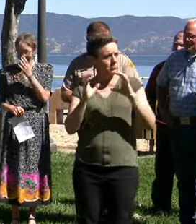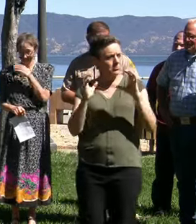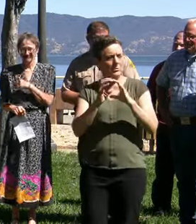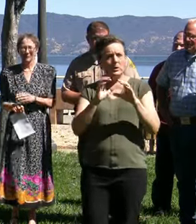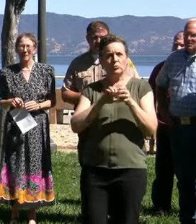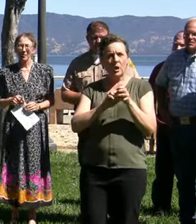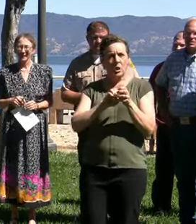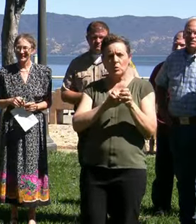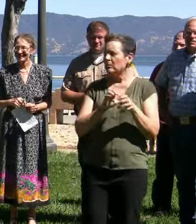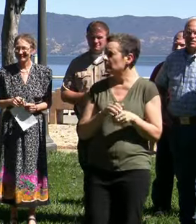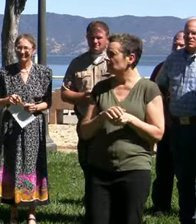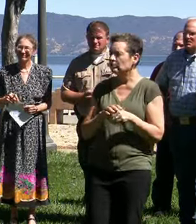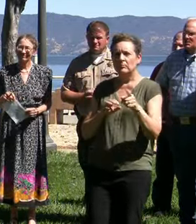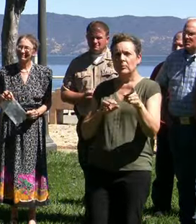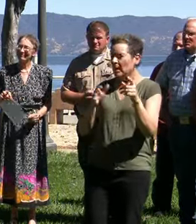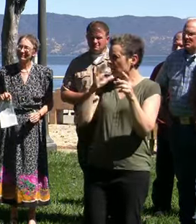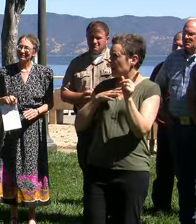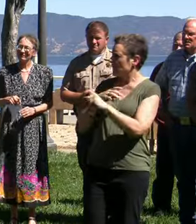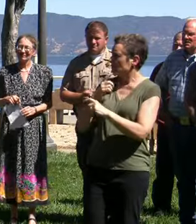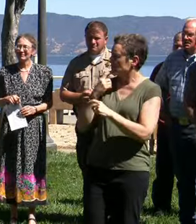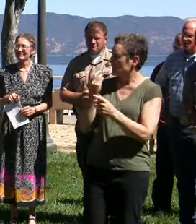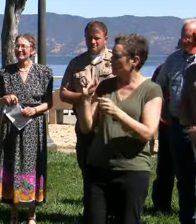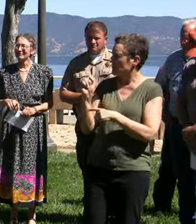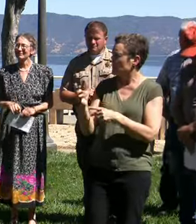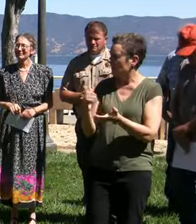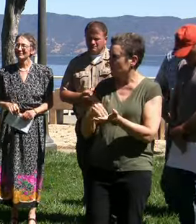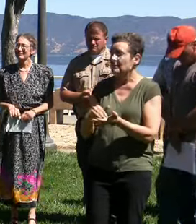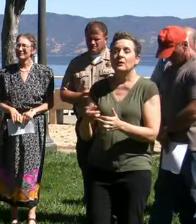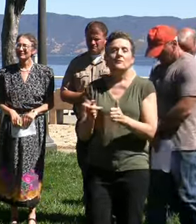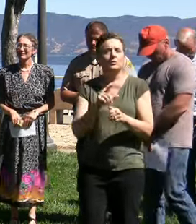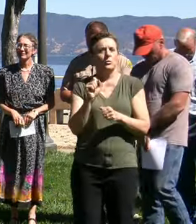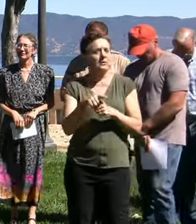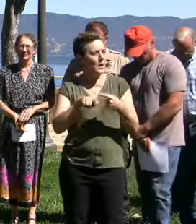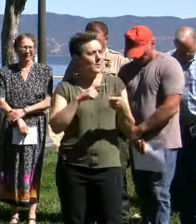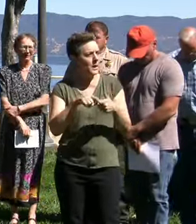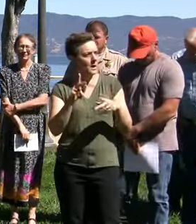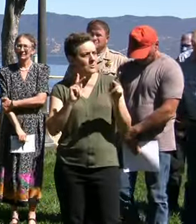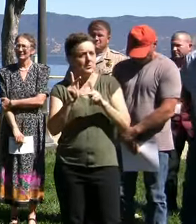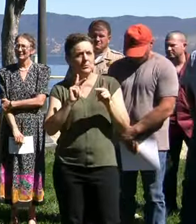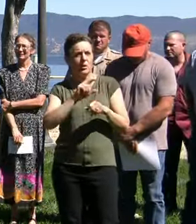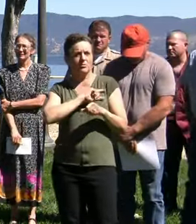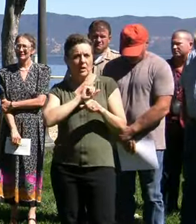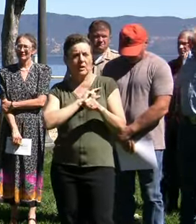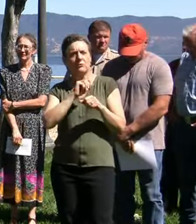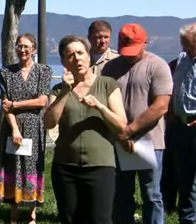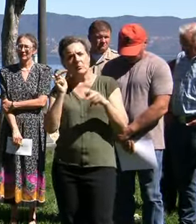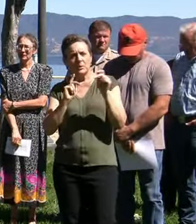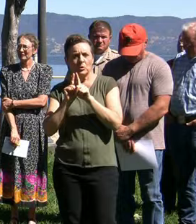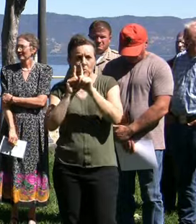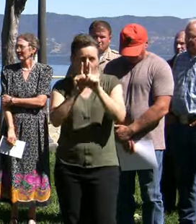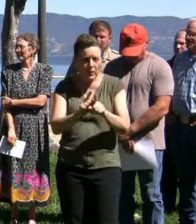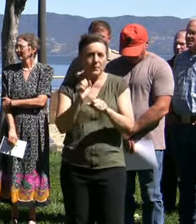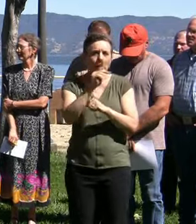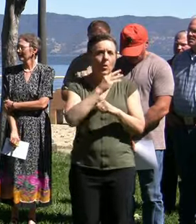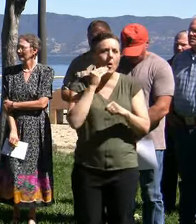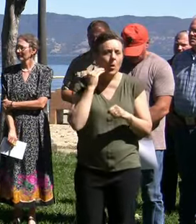Jill, can you repeat the question? The first question was about escort services up into the geysers and who she would talk to and who she